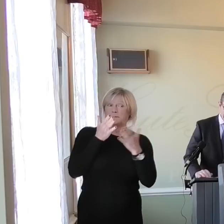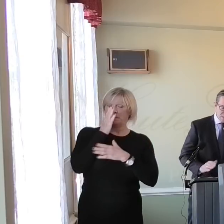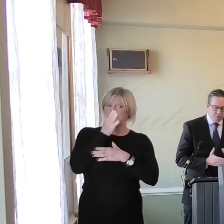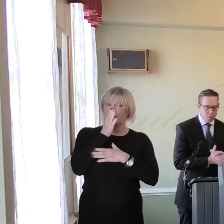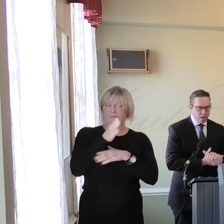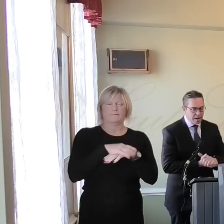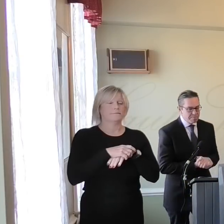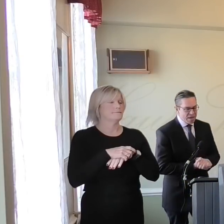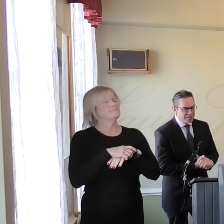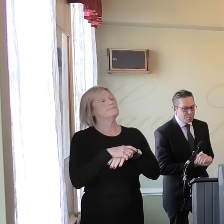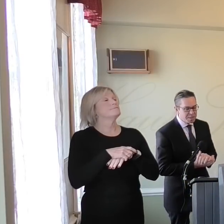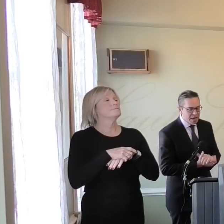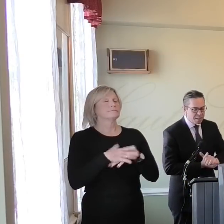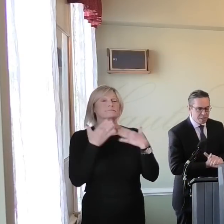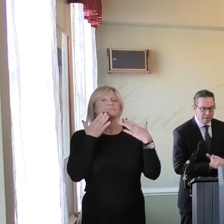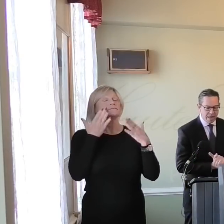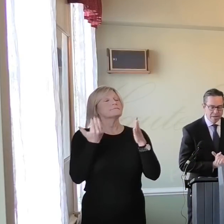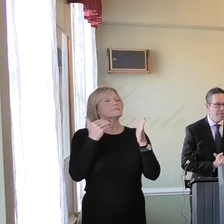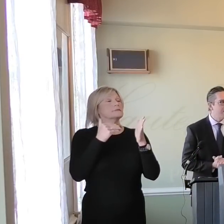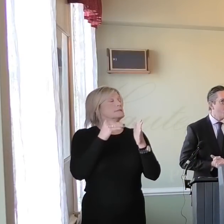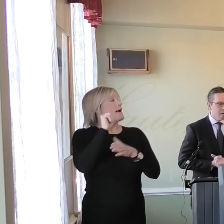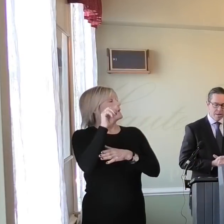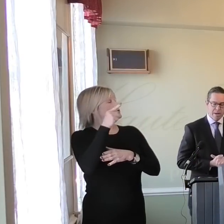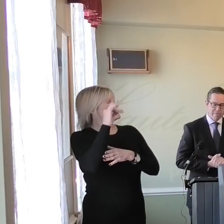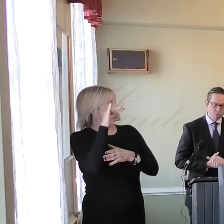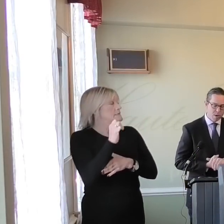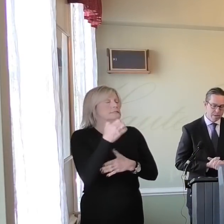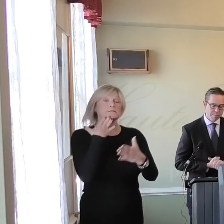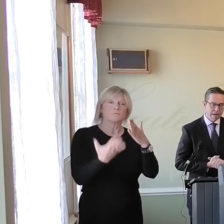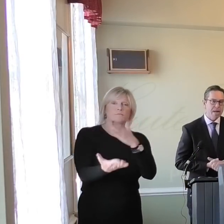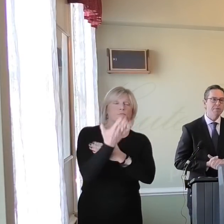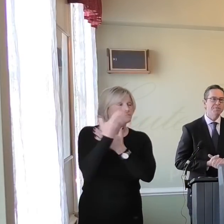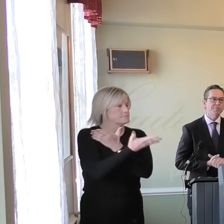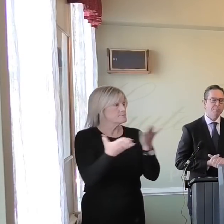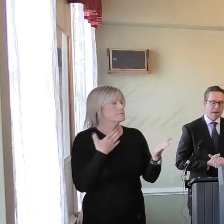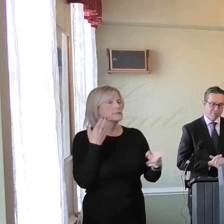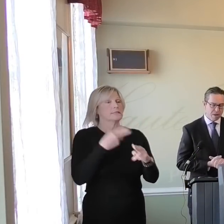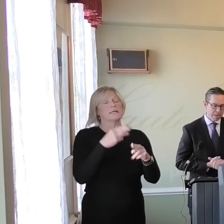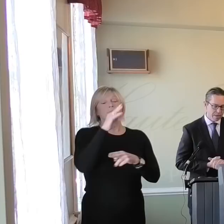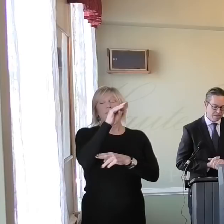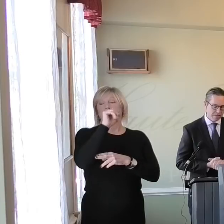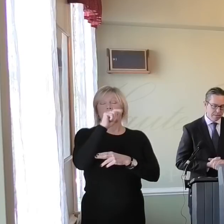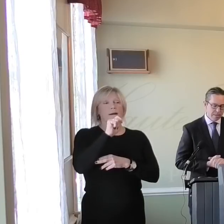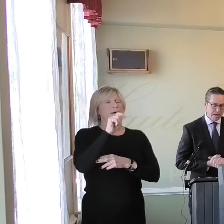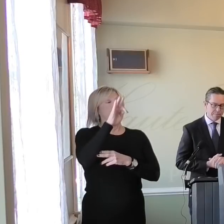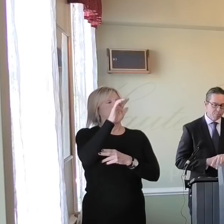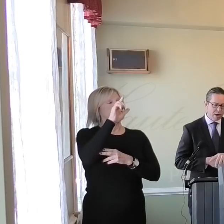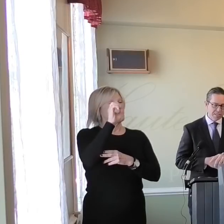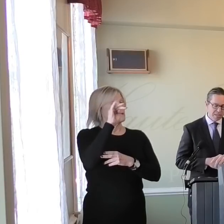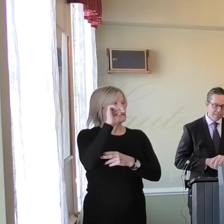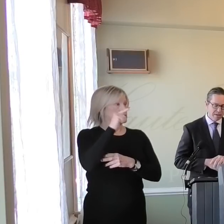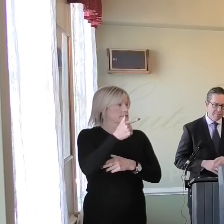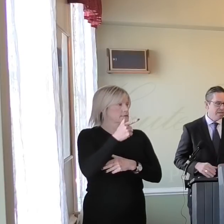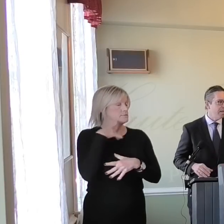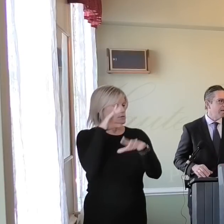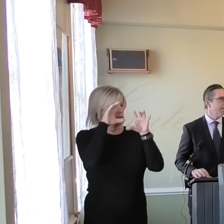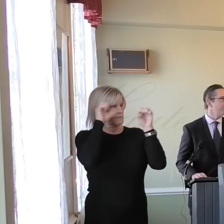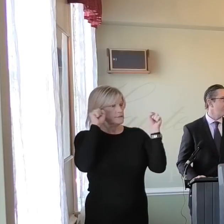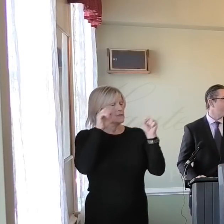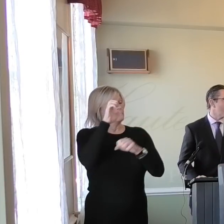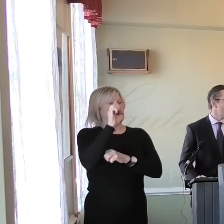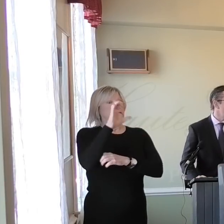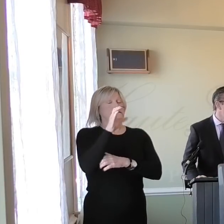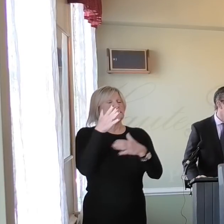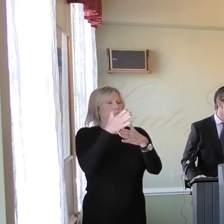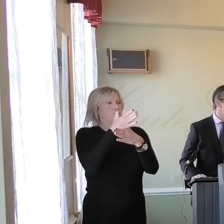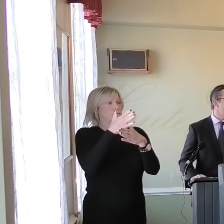second. So thanks so much, Angie, and good morning, everyone. My name is Matt Fleming. I'm the president of the Ellicott